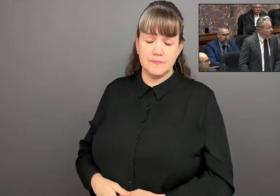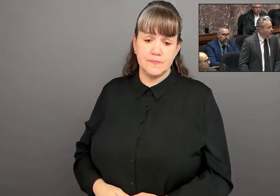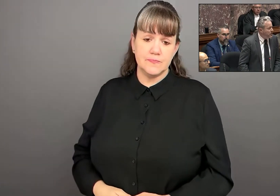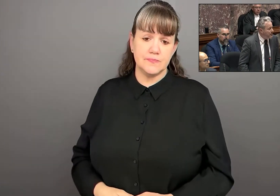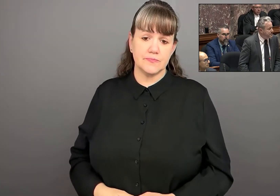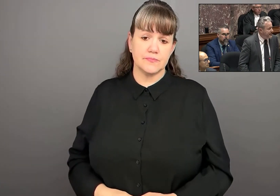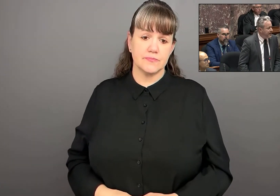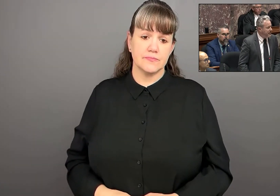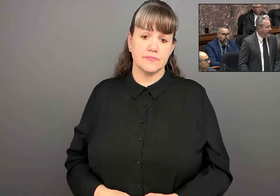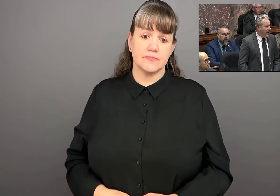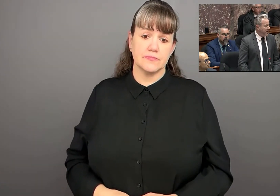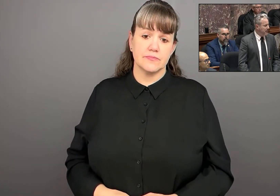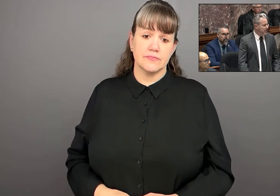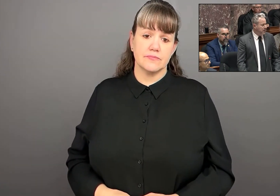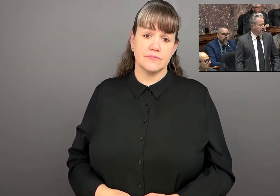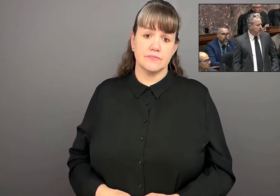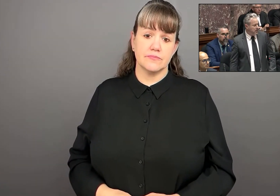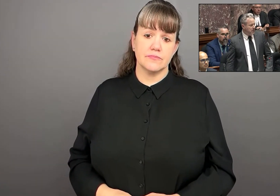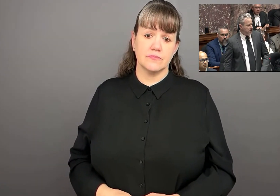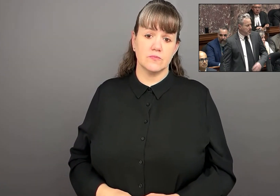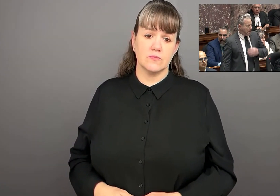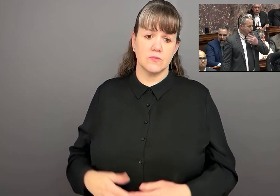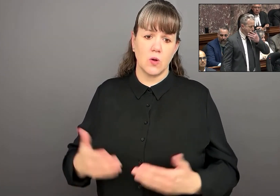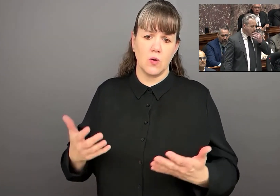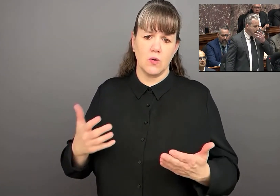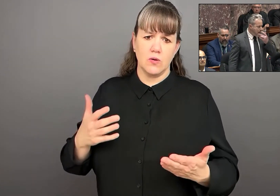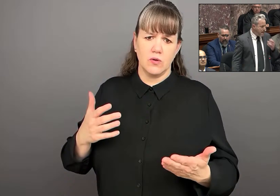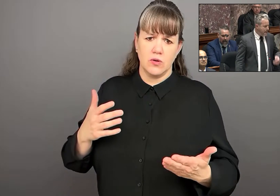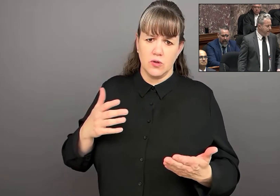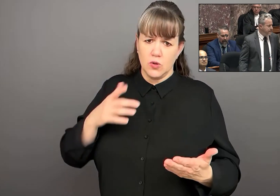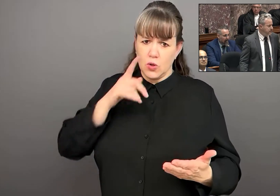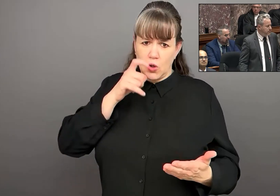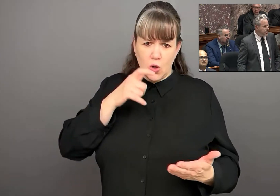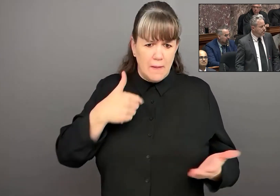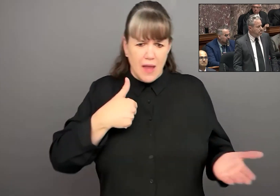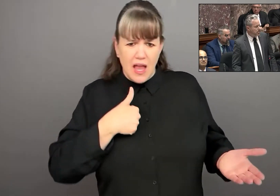his job. You must be the other guy. Members.